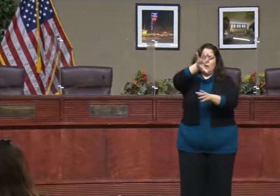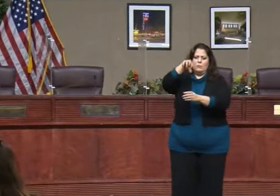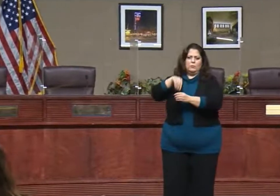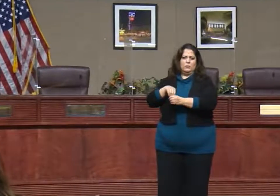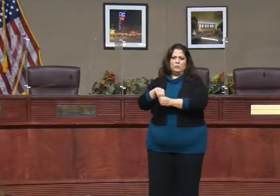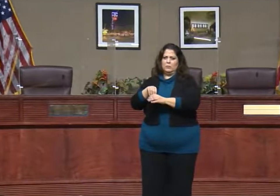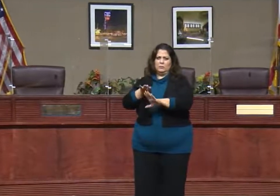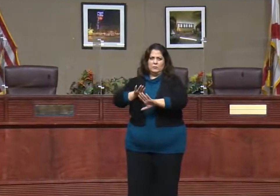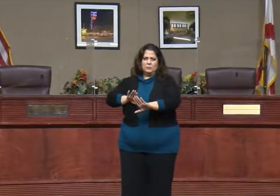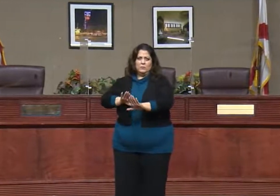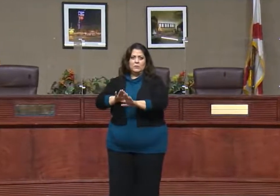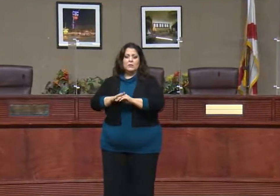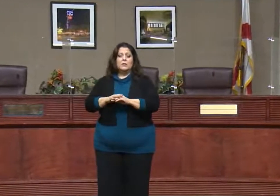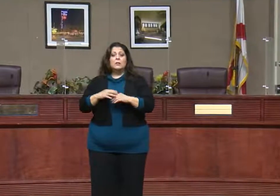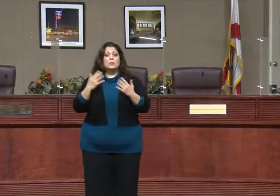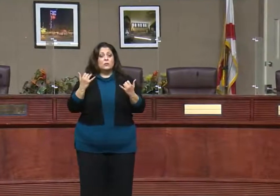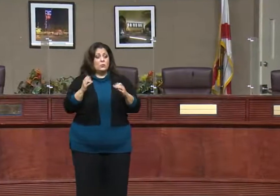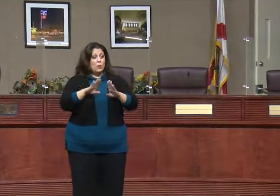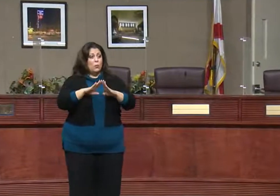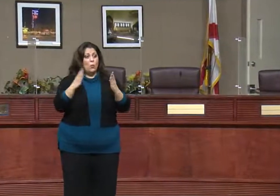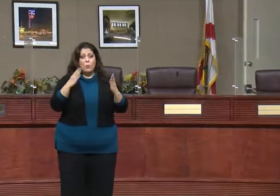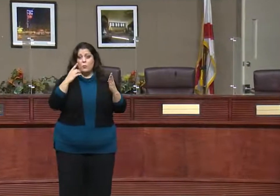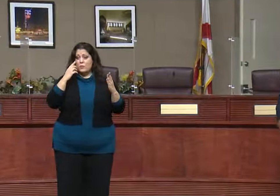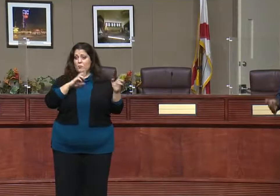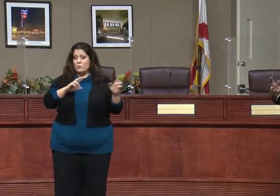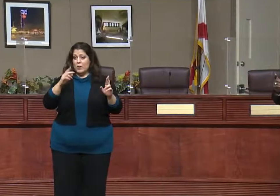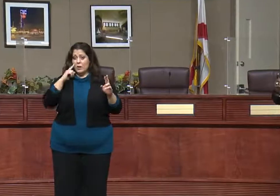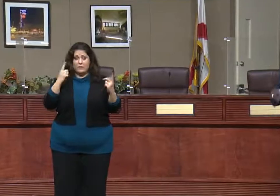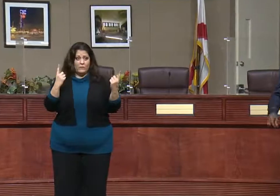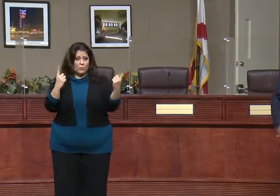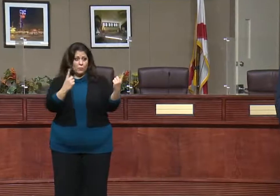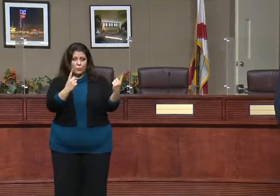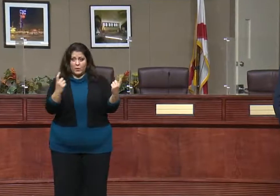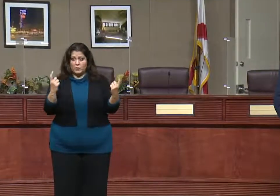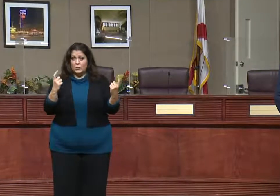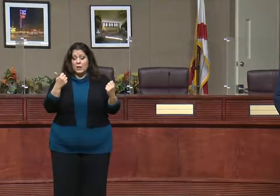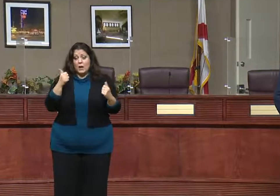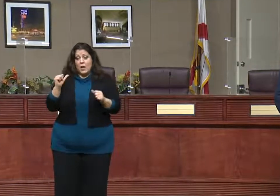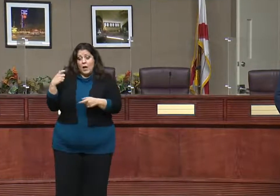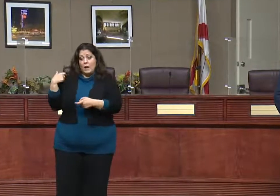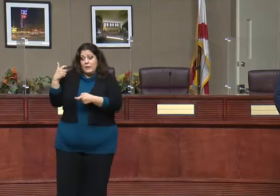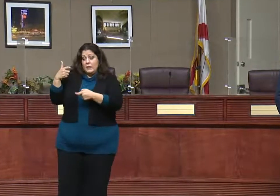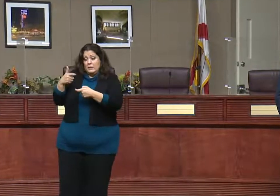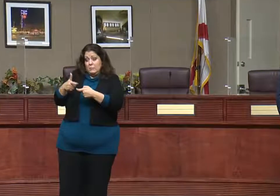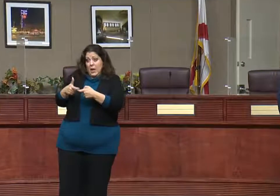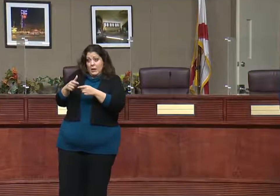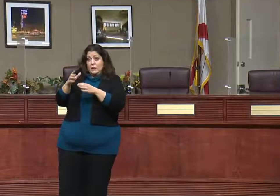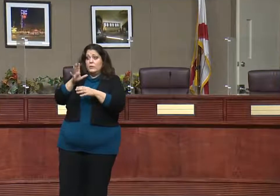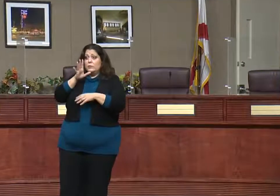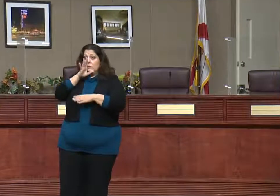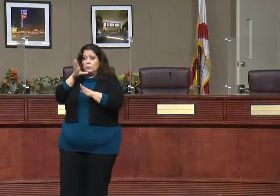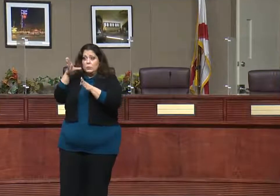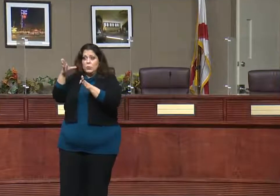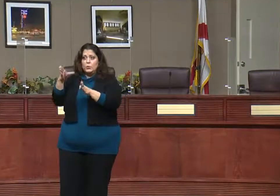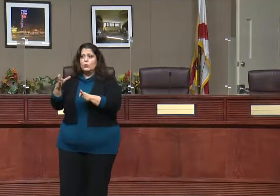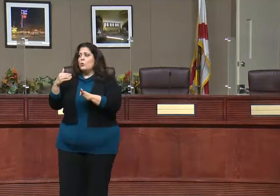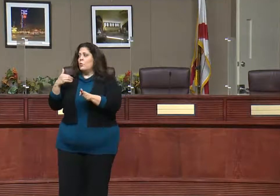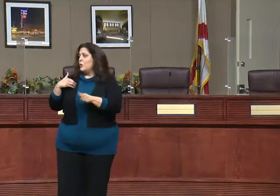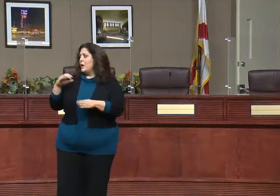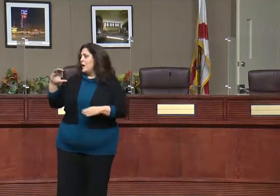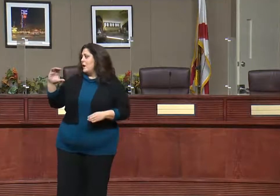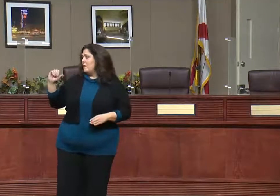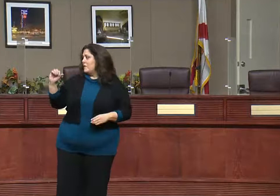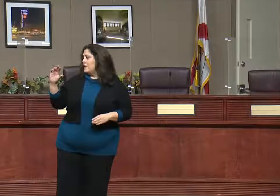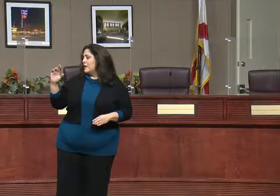Okay, we'll open it up at this time. If there's any Spanish-speaking media here, we have Ms. Carol